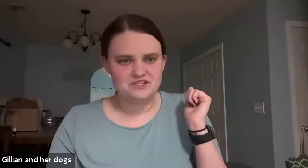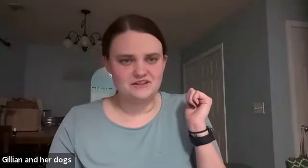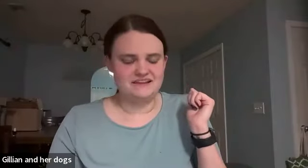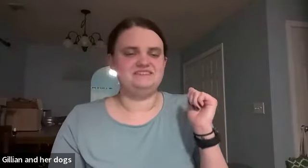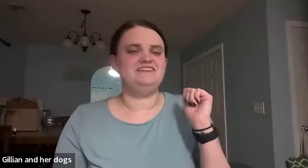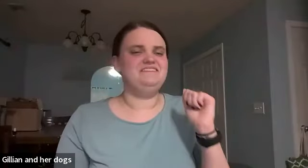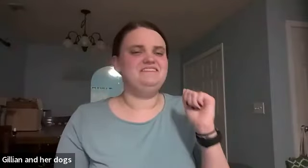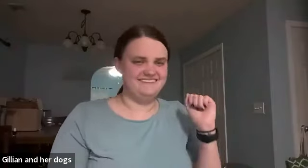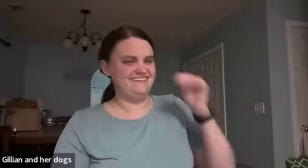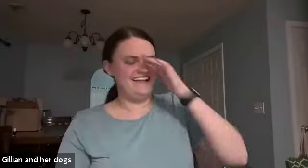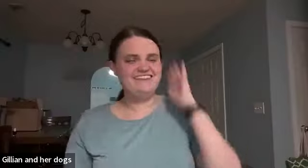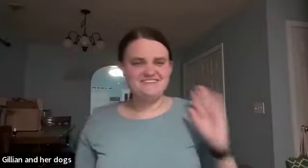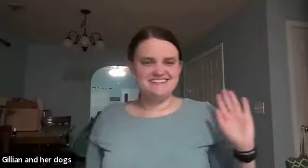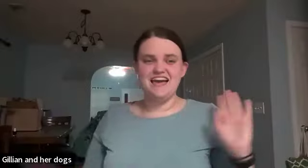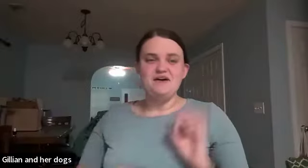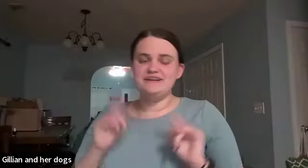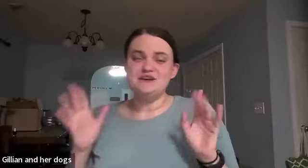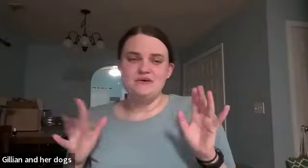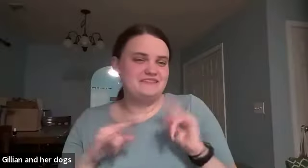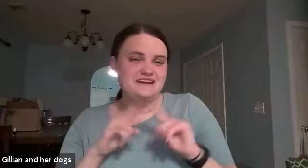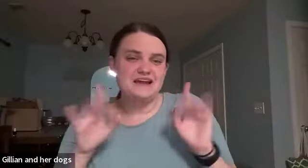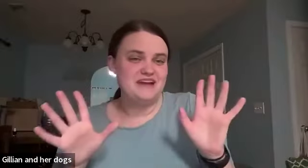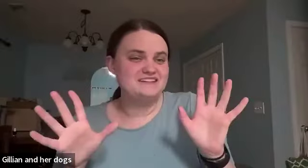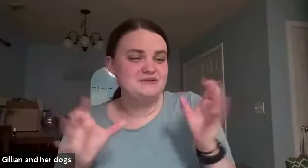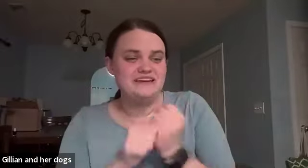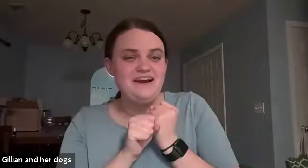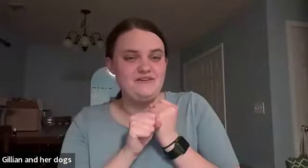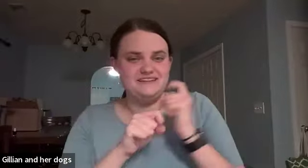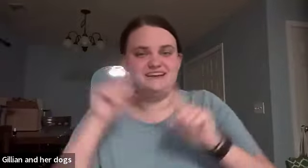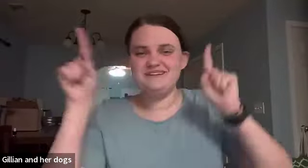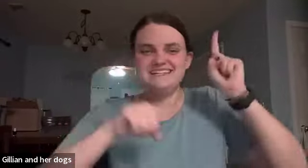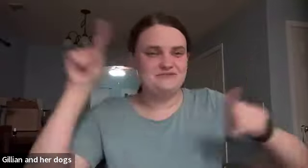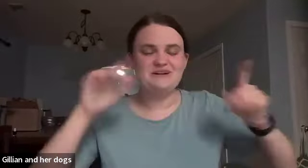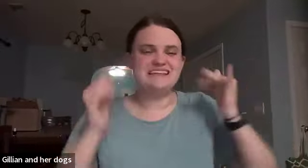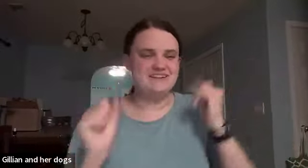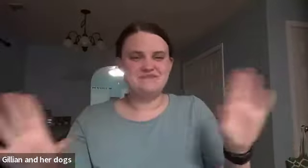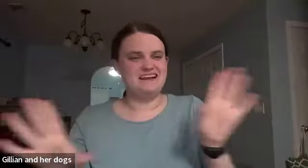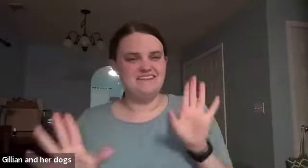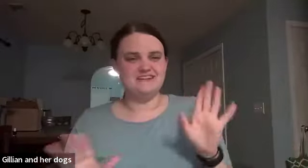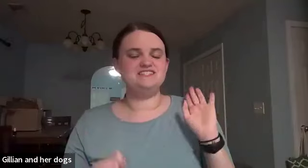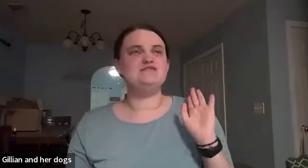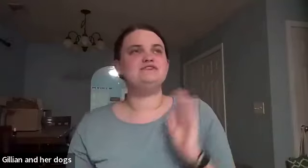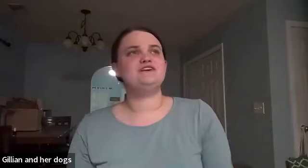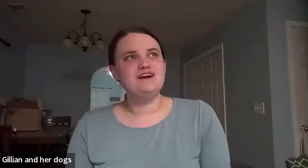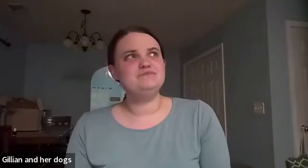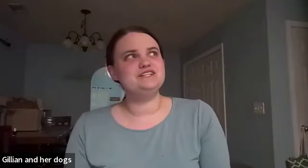Garbage collector. Okay. I love these because I don't get all these. I always get different ones every time and I love it. So for